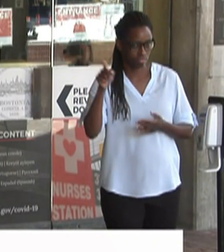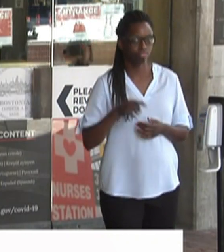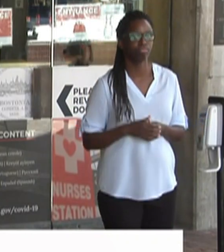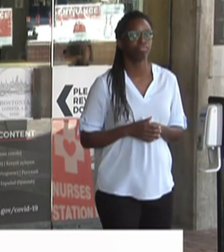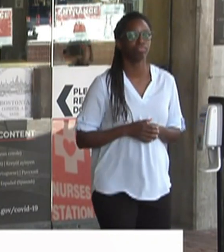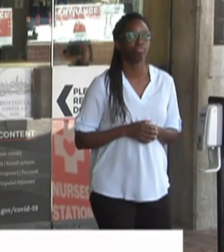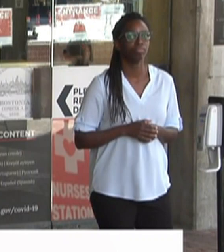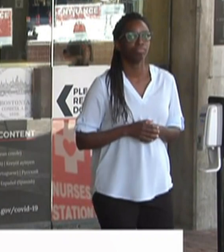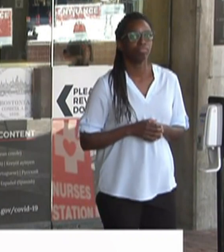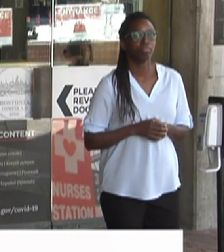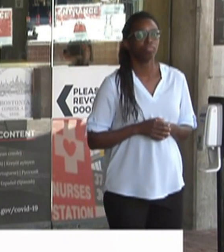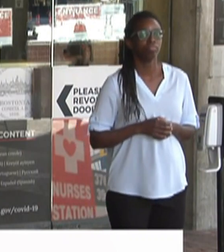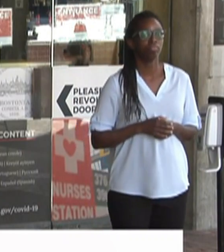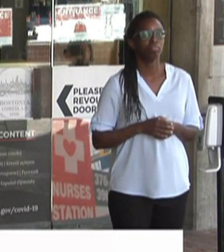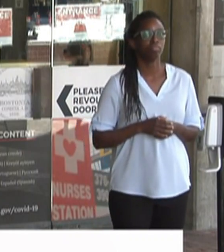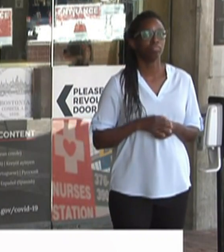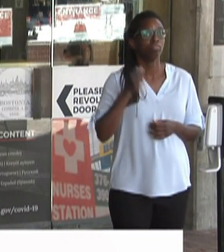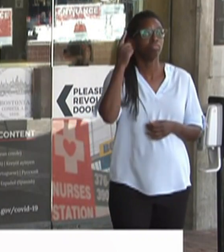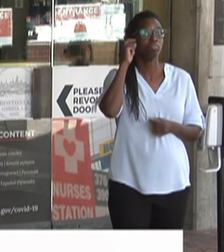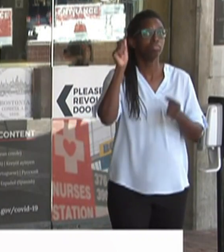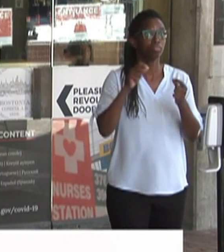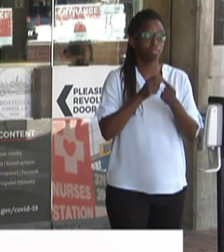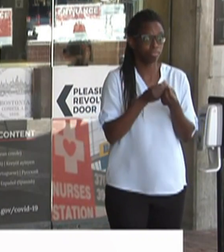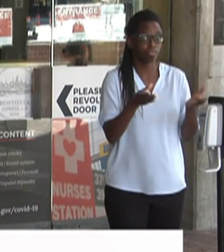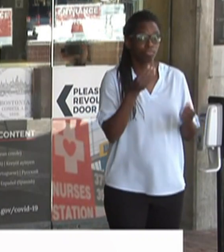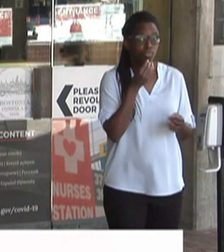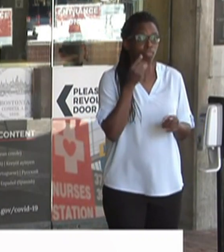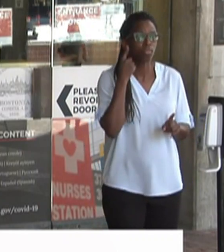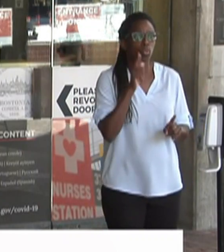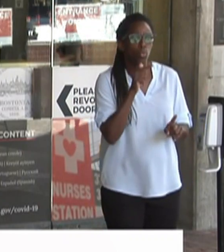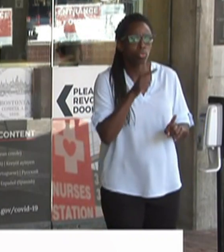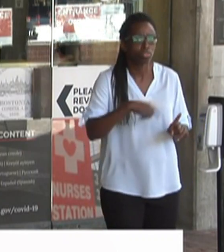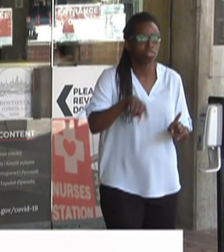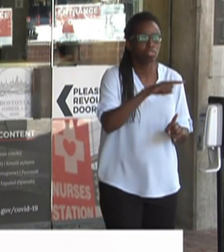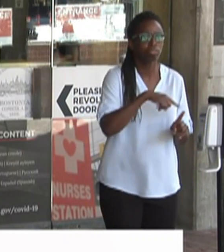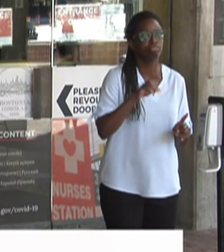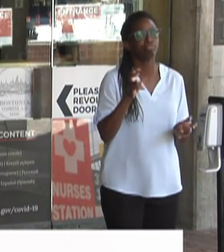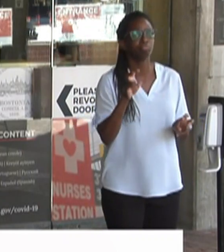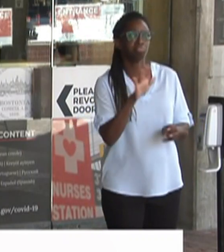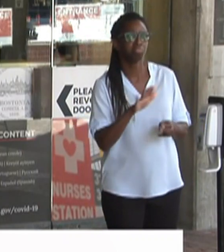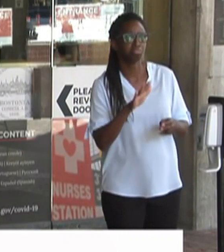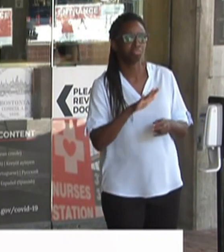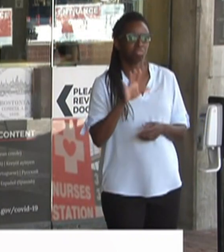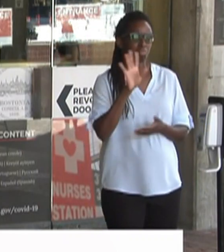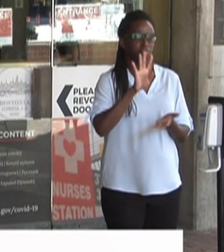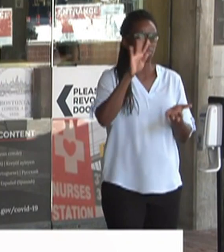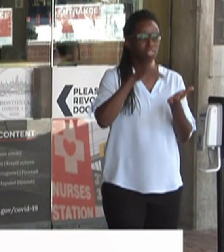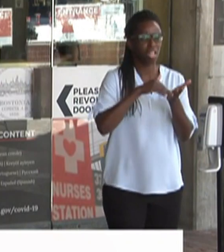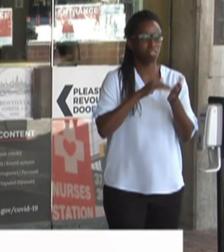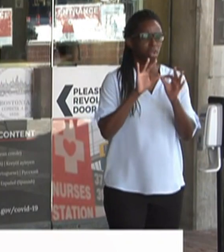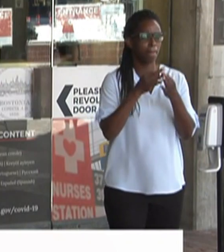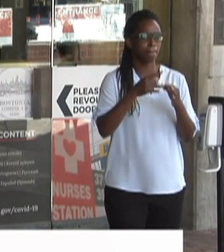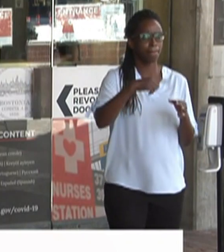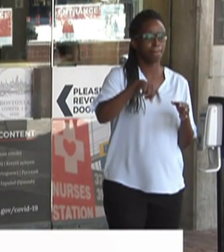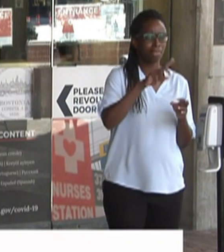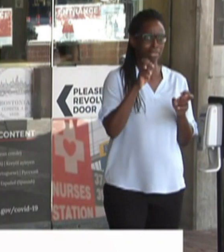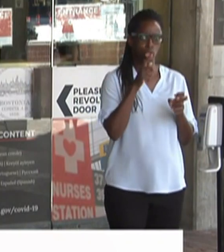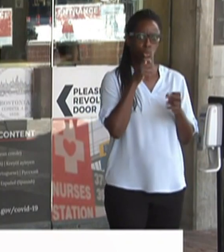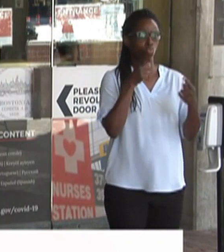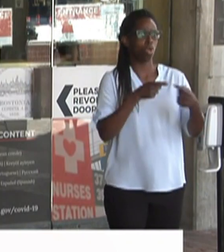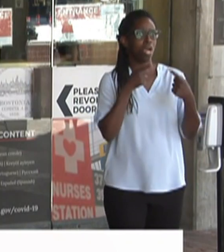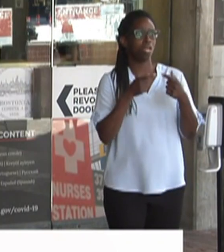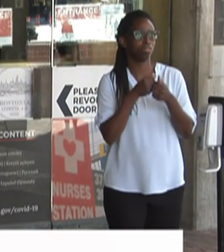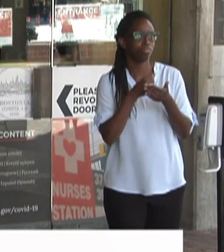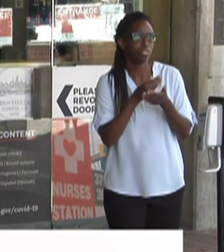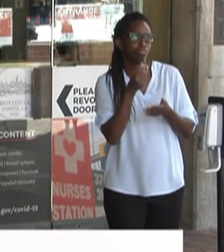low-income households throughout the month of December. Nearly $1.7 million will support the Boston Housing Authority's family meal